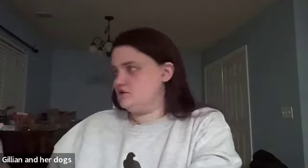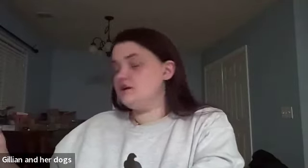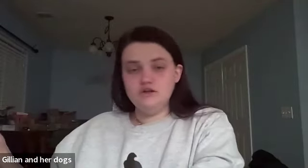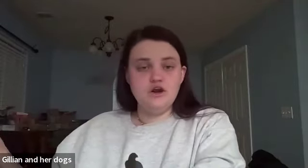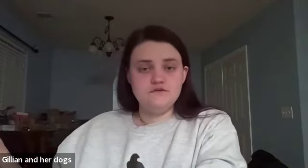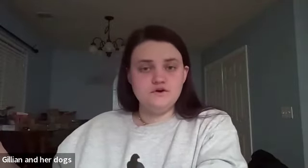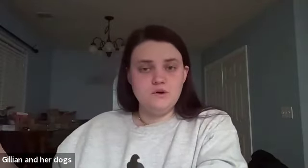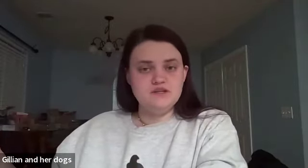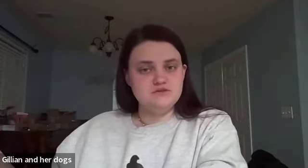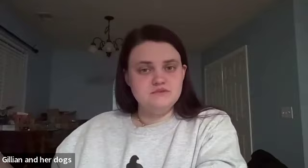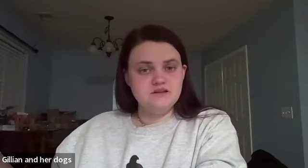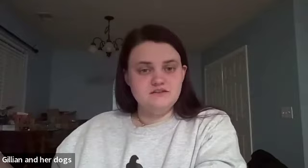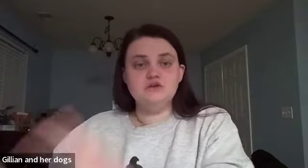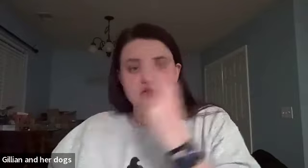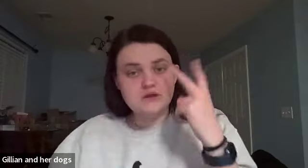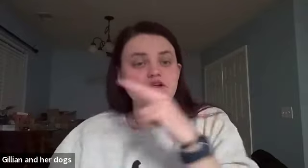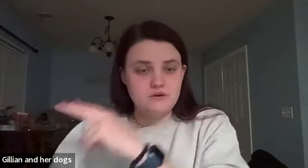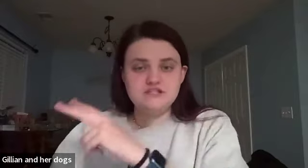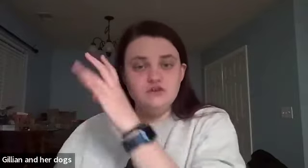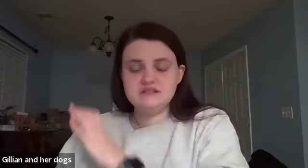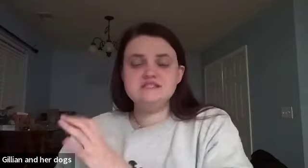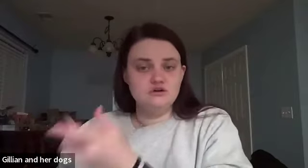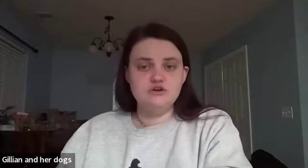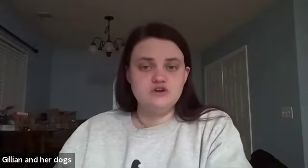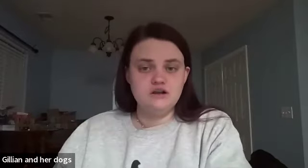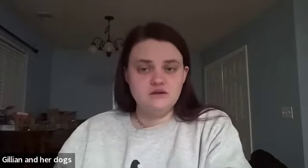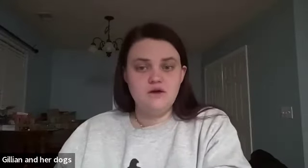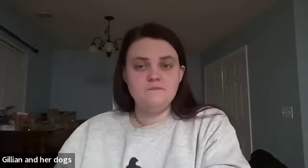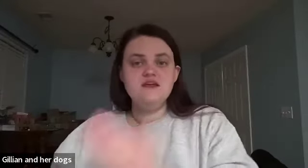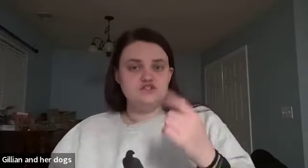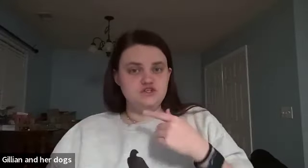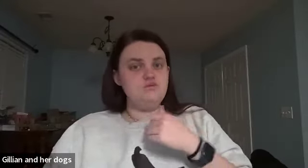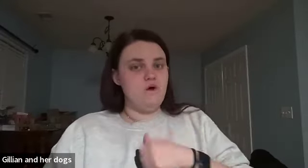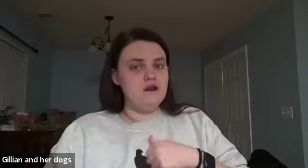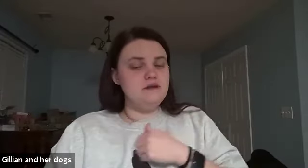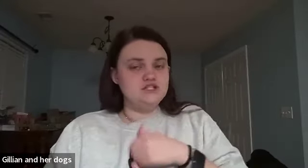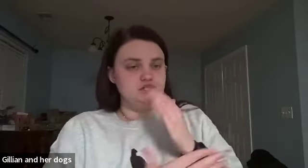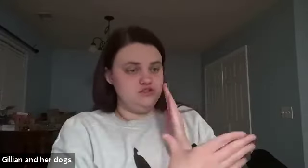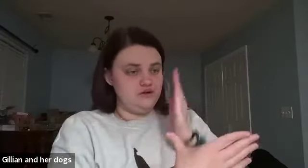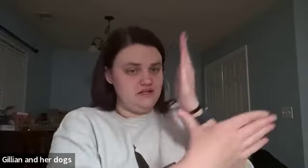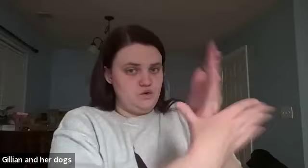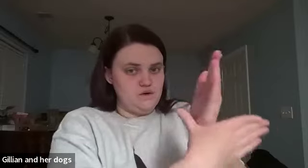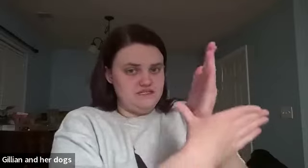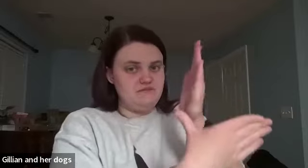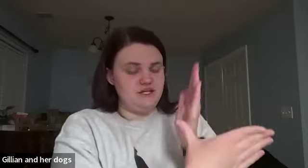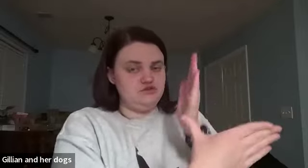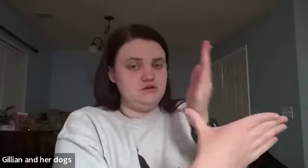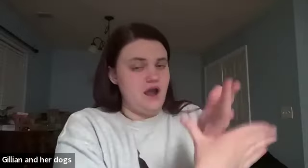they're going to look over for who I'm interrupting. They're literally going to look and see who you're talking about. So you want to make sure you do it towards them like you're showing,